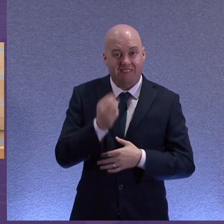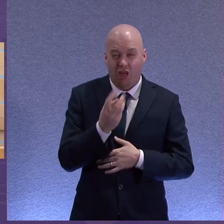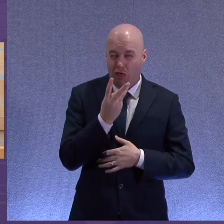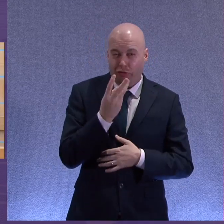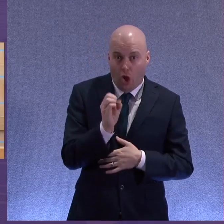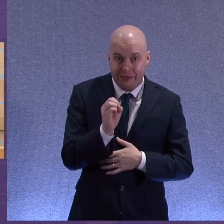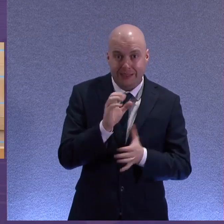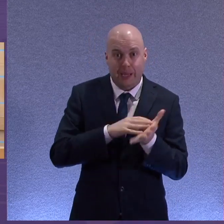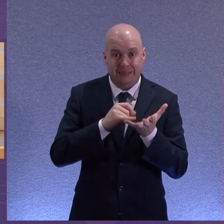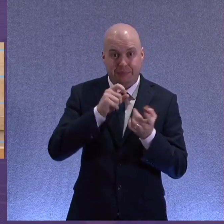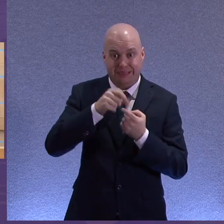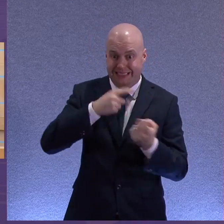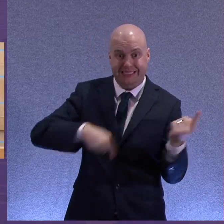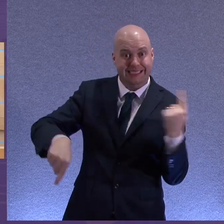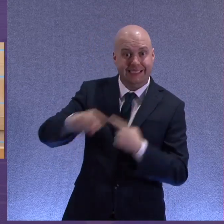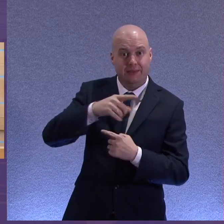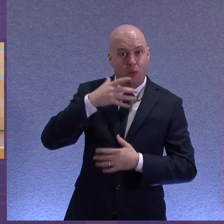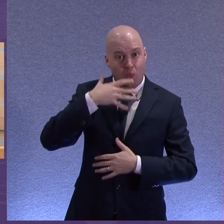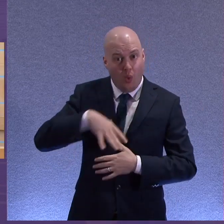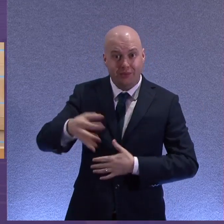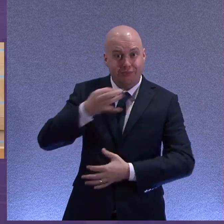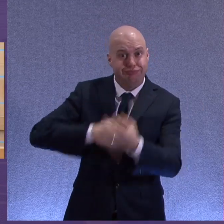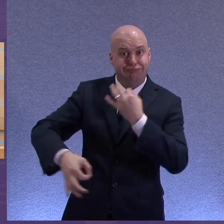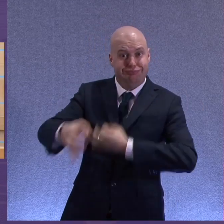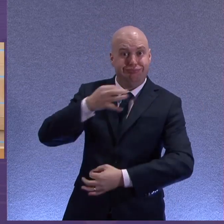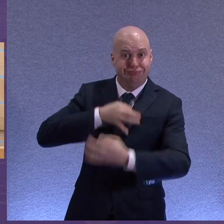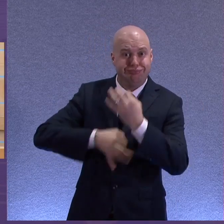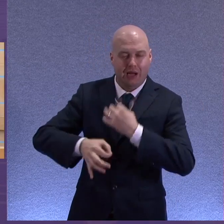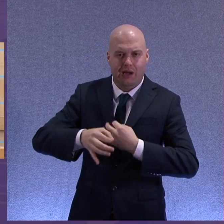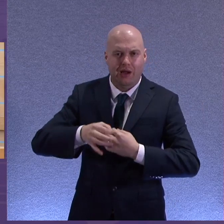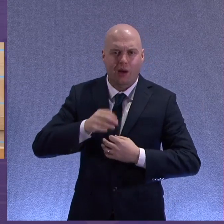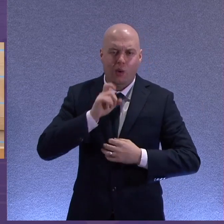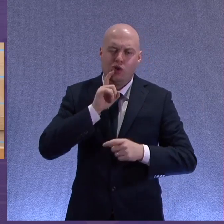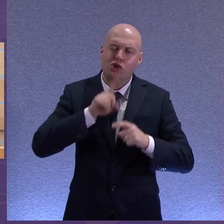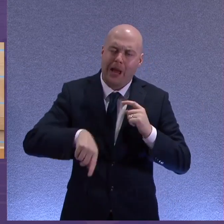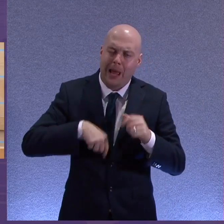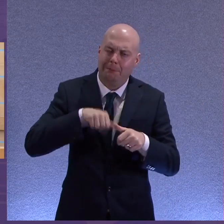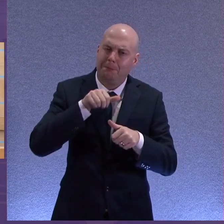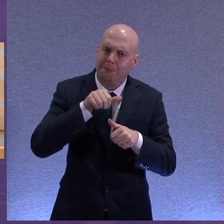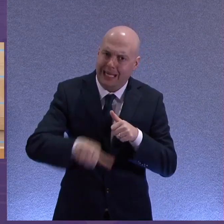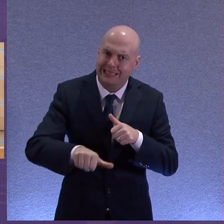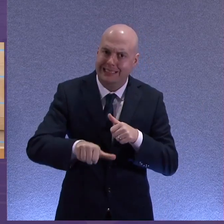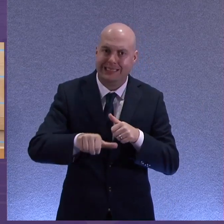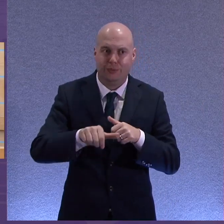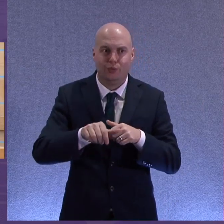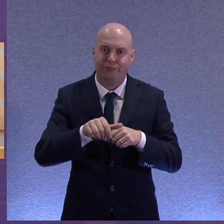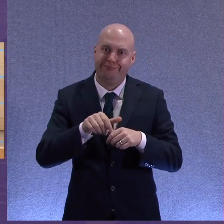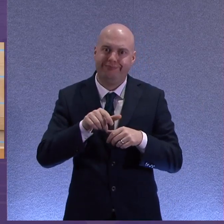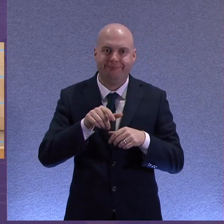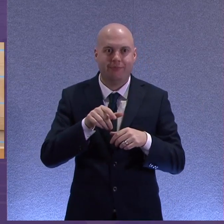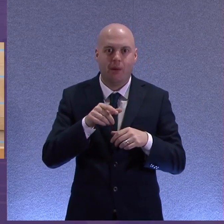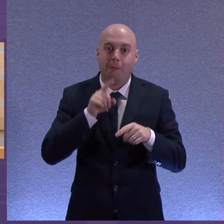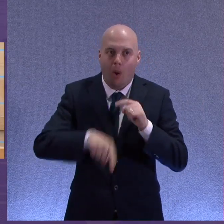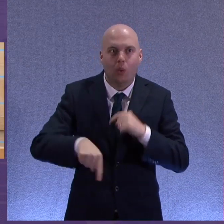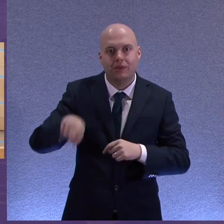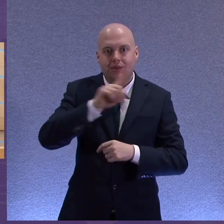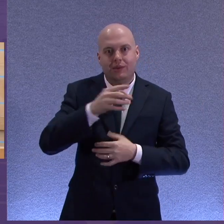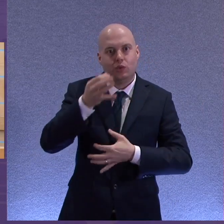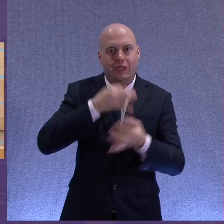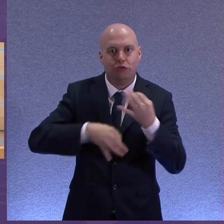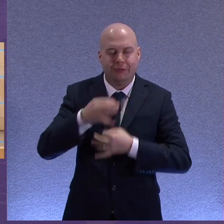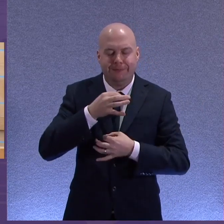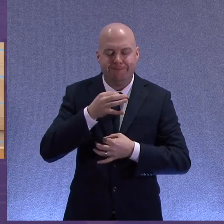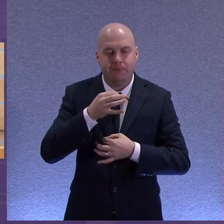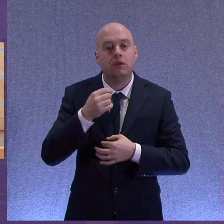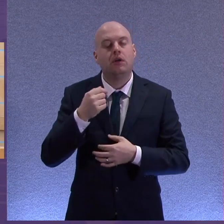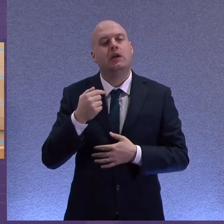issues this afternoon. We'll try and get through as many as possible. I would also urge members, as we did last week, when they ask